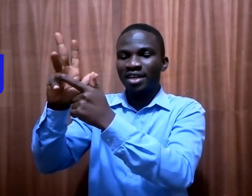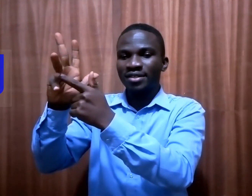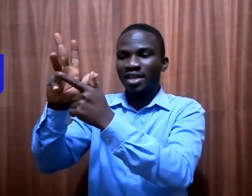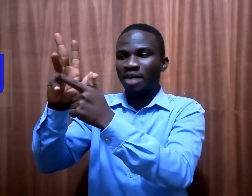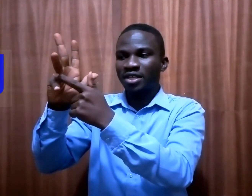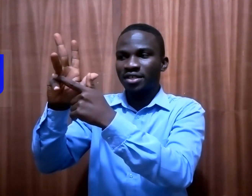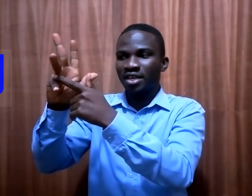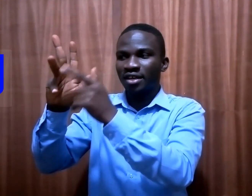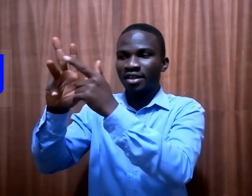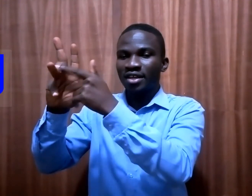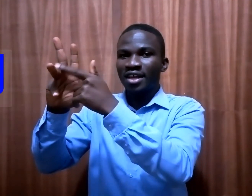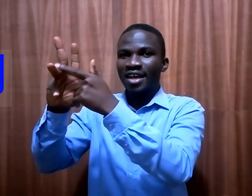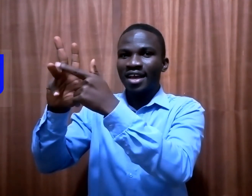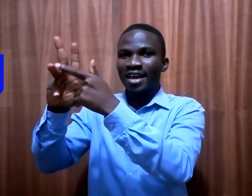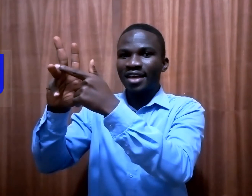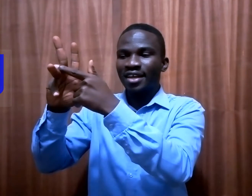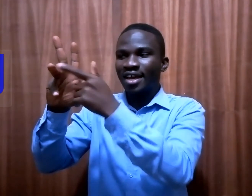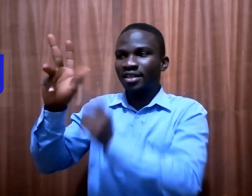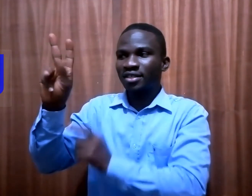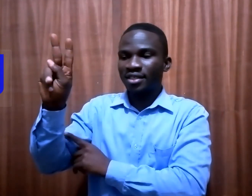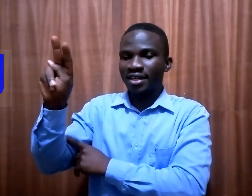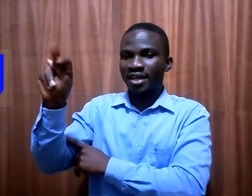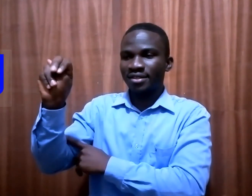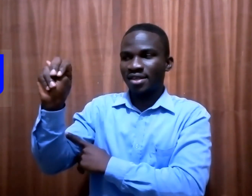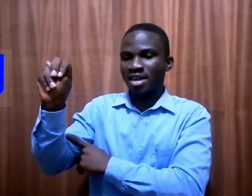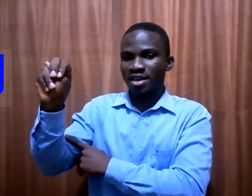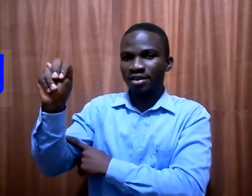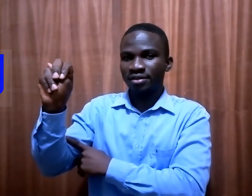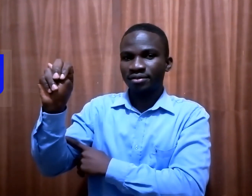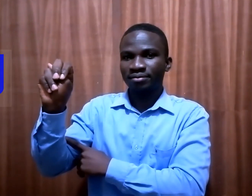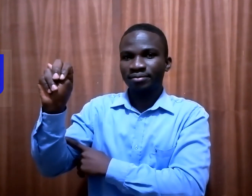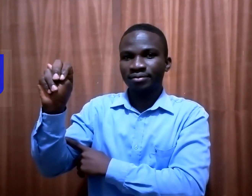The M is here, and the N is here.